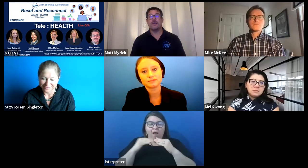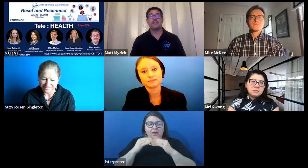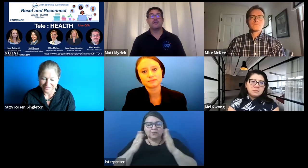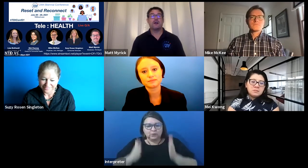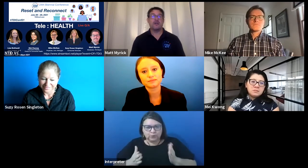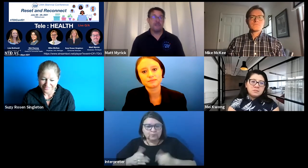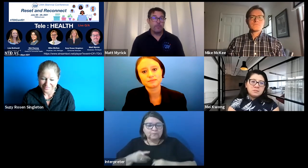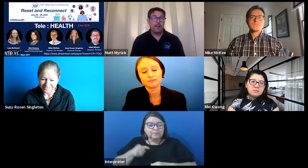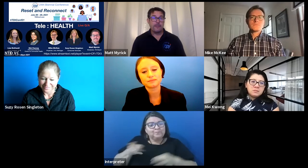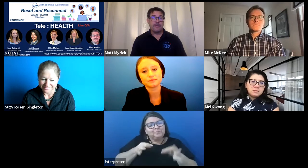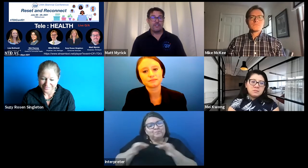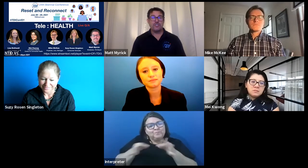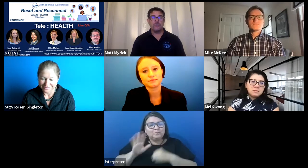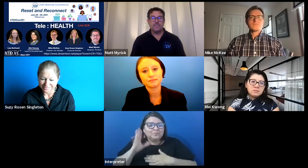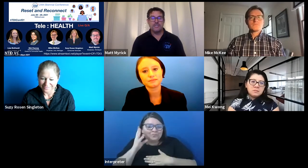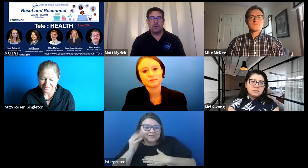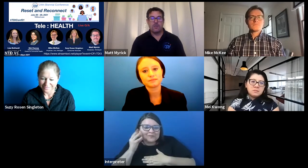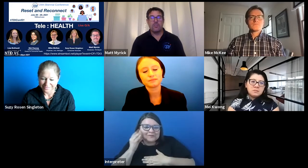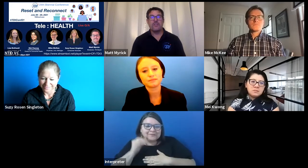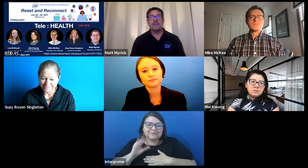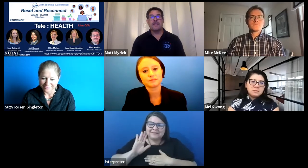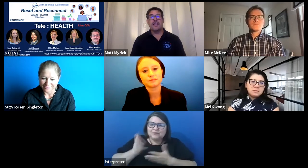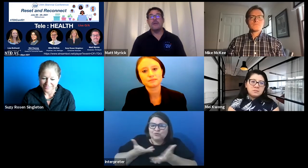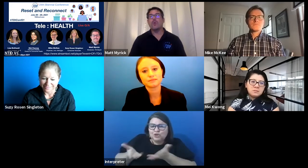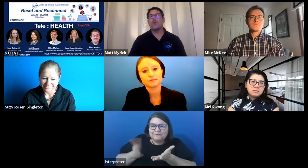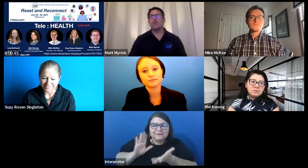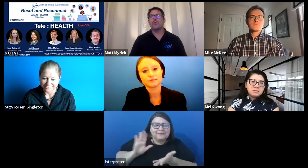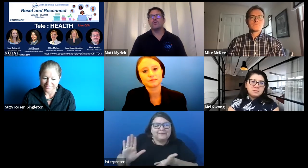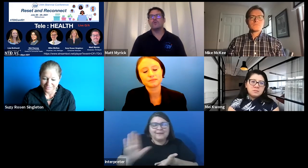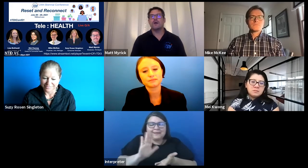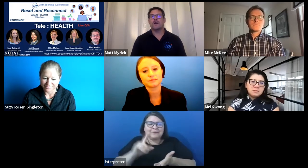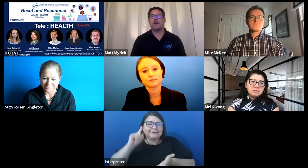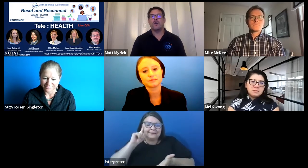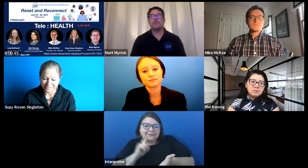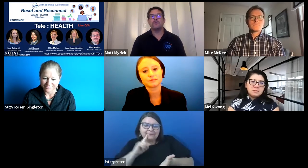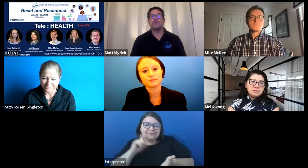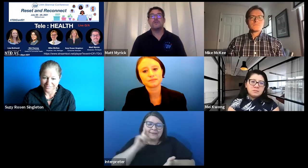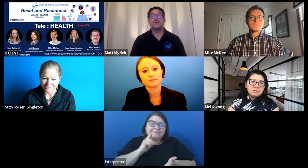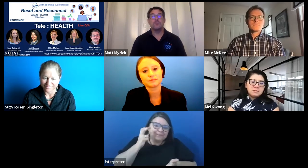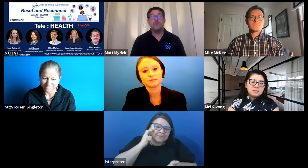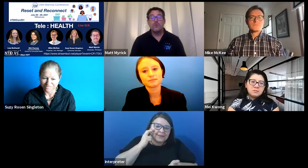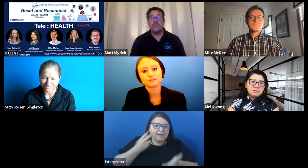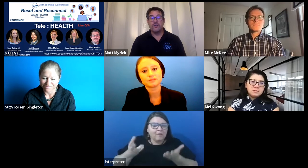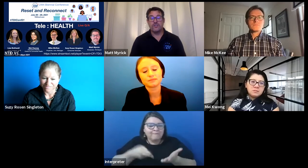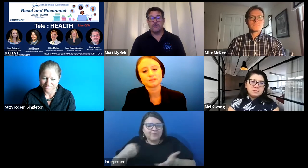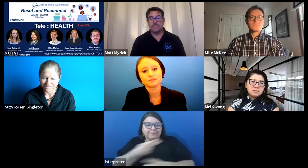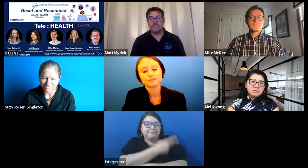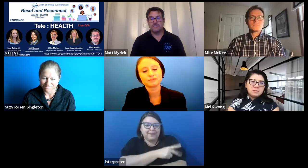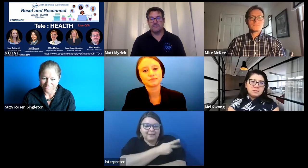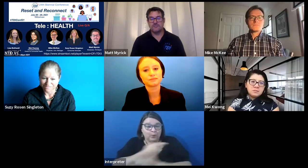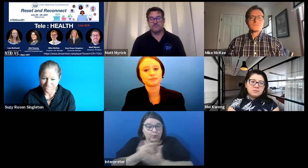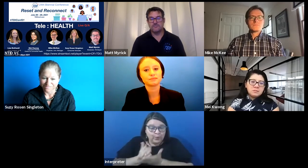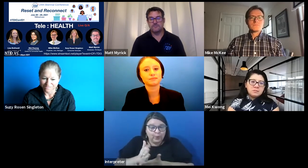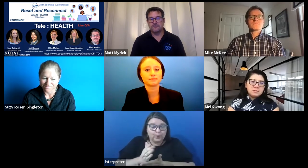hearing, deaf-blind patient using telehealth? And what would help to improve their